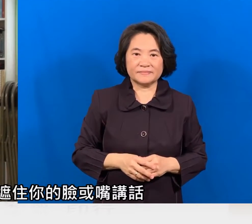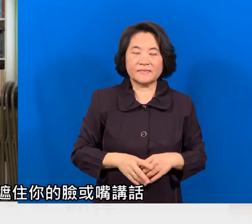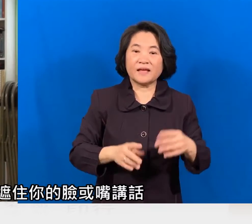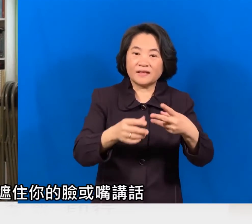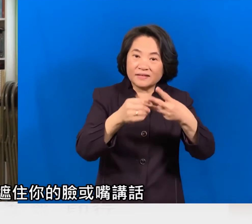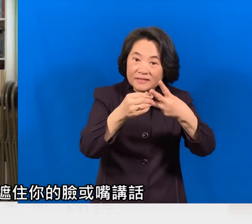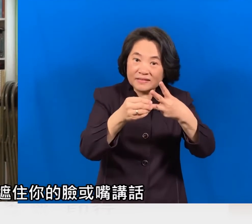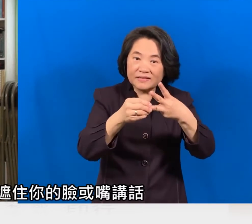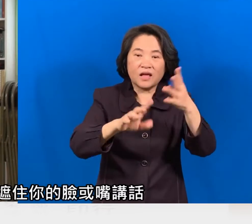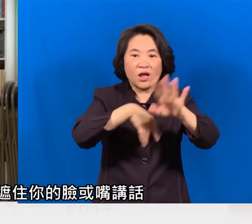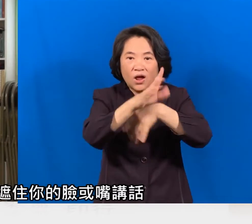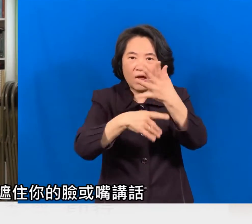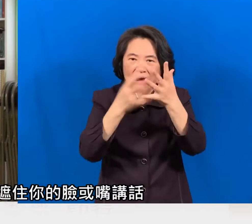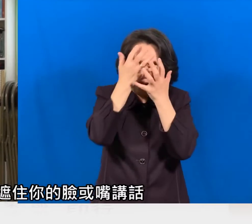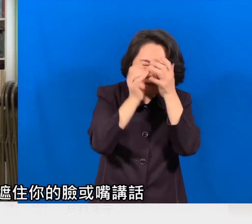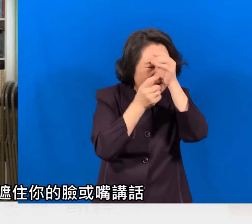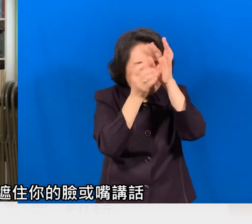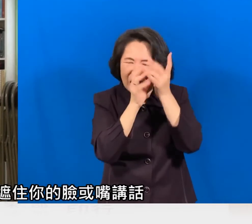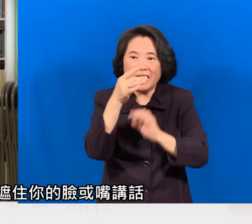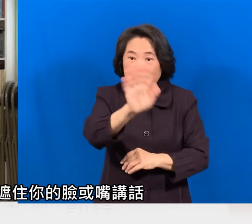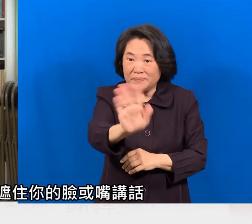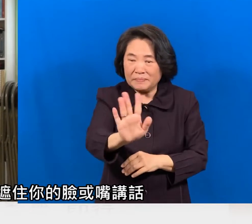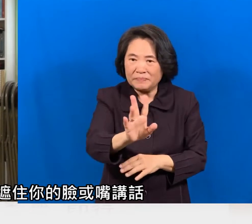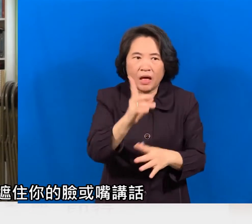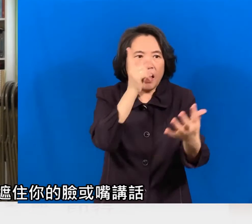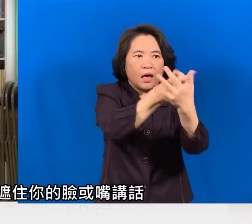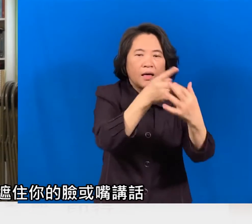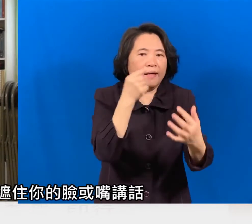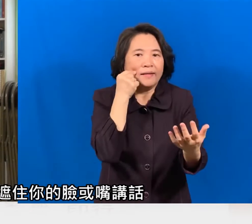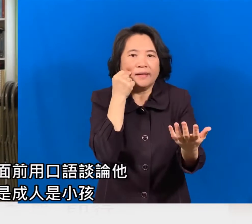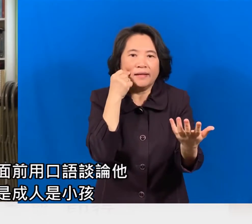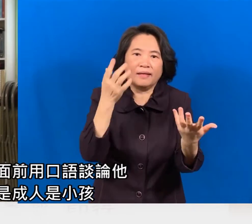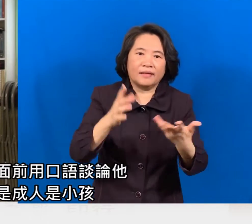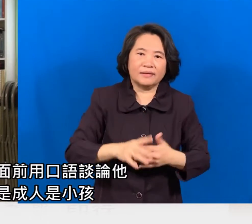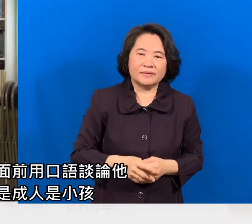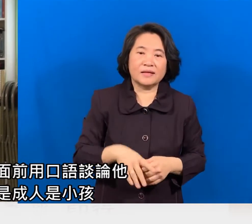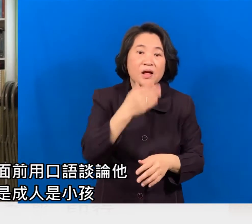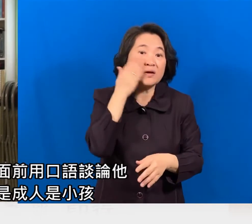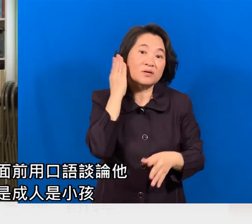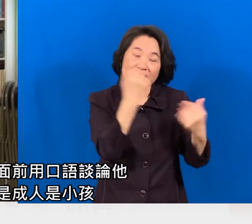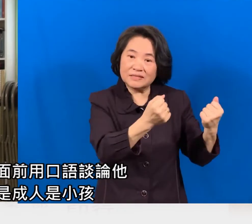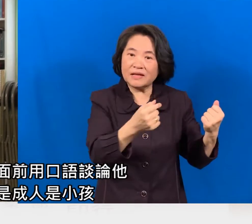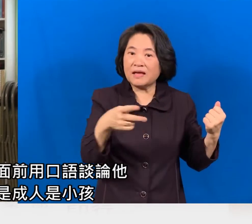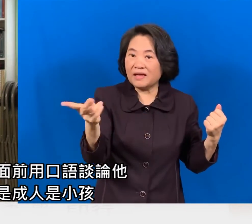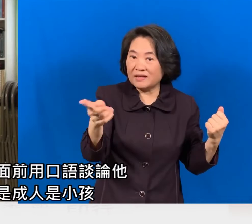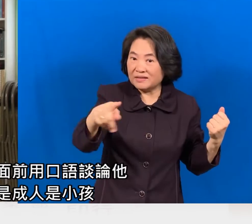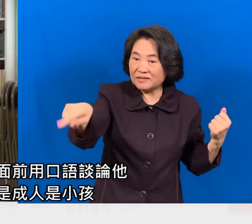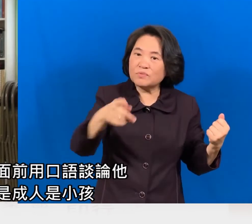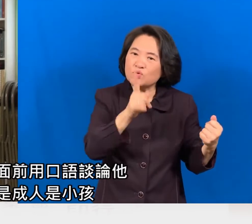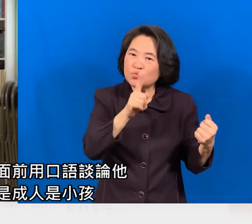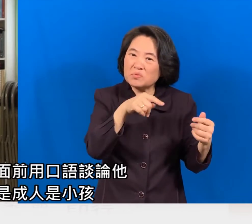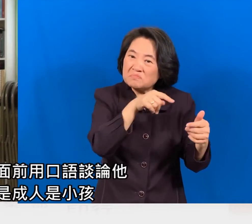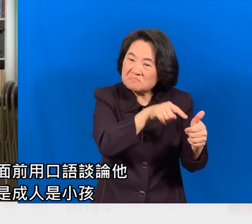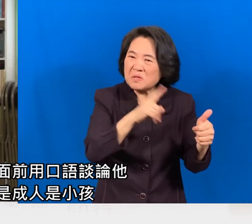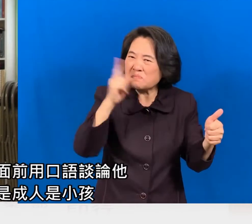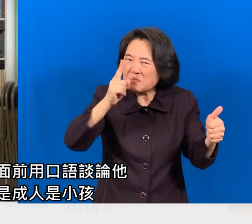3. Don't cover your face or your mouth with your hands while talking. Don't discuss a deaf person orally in